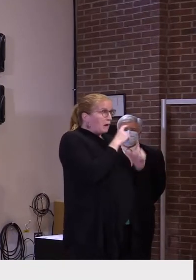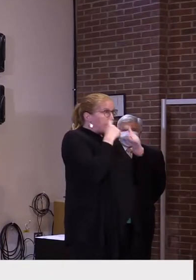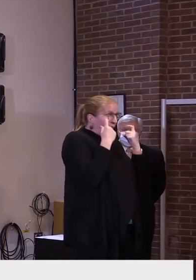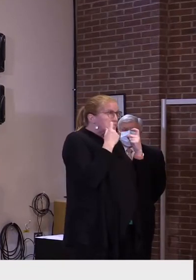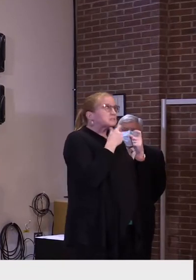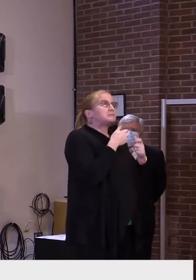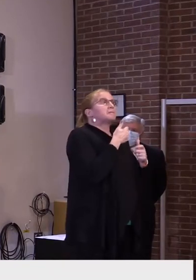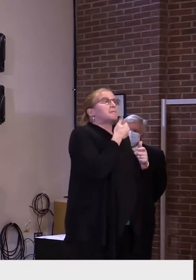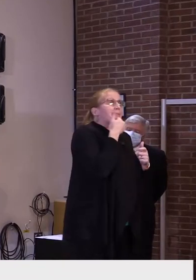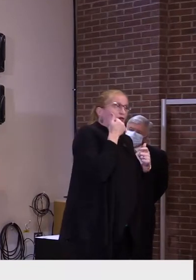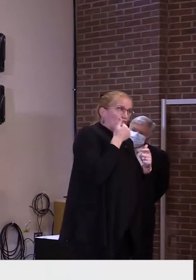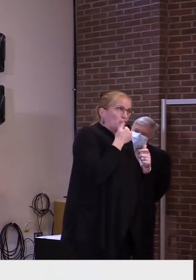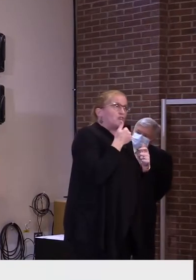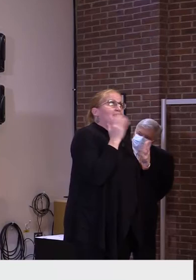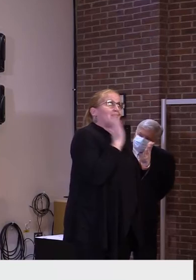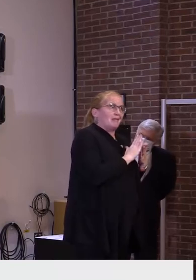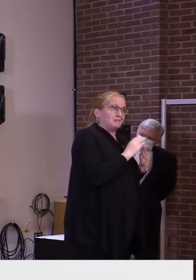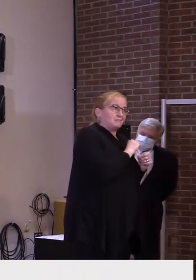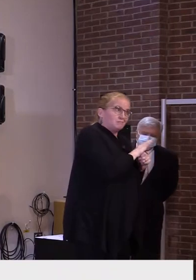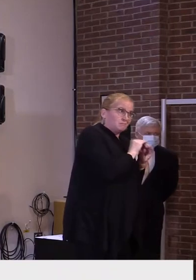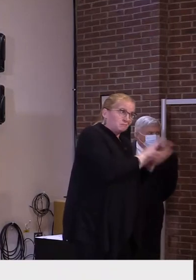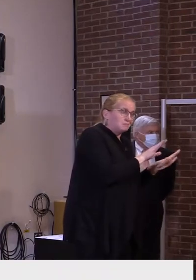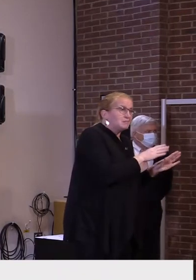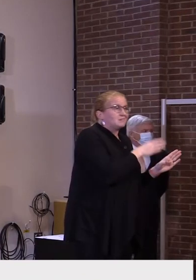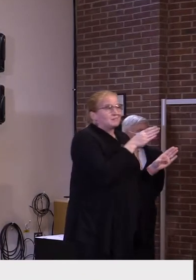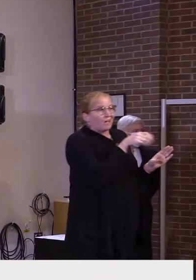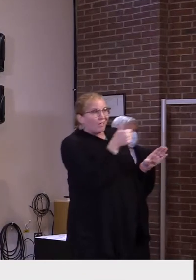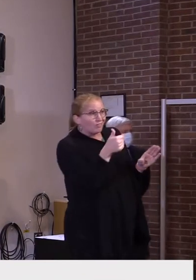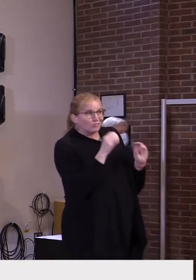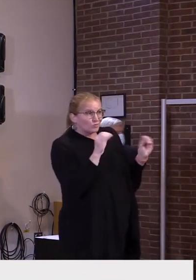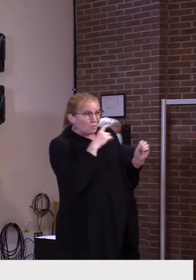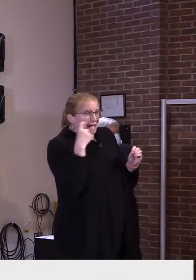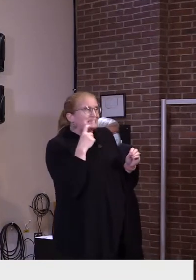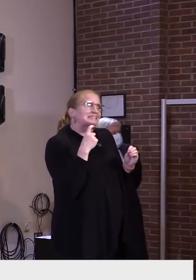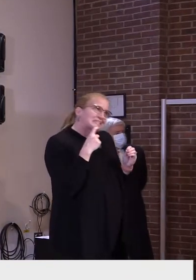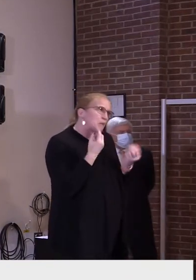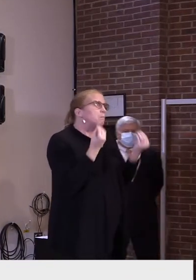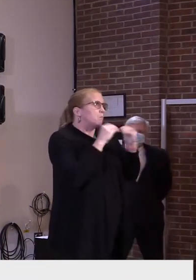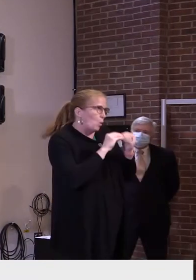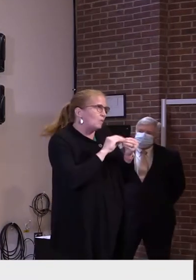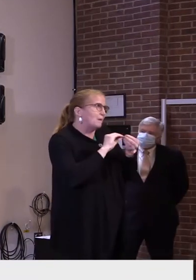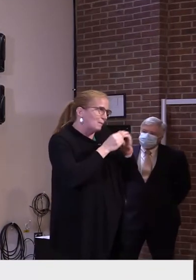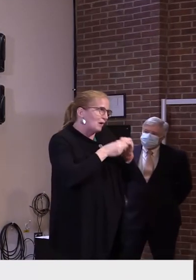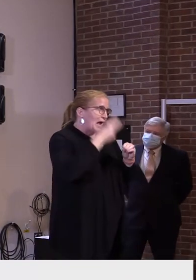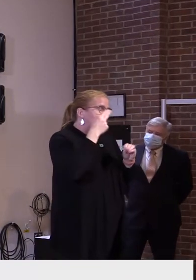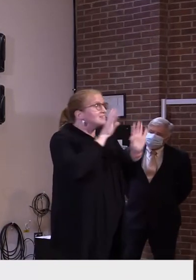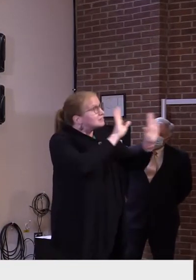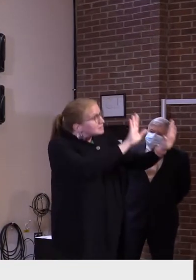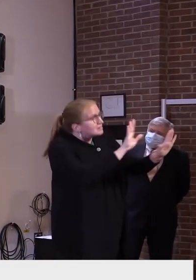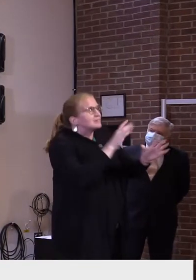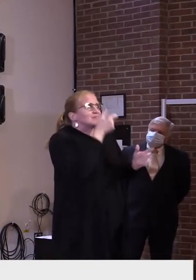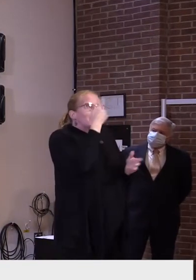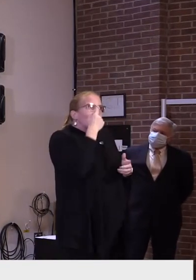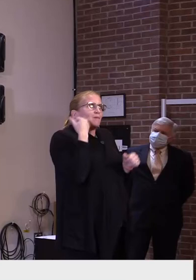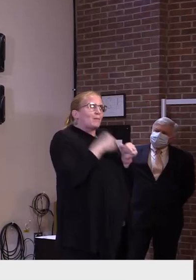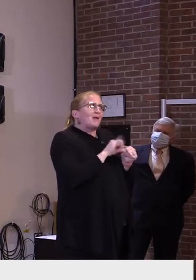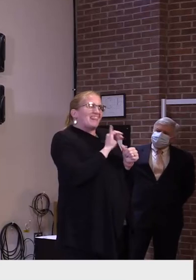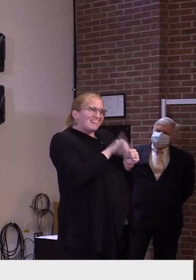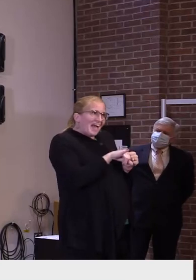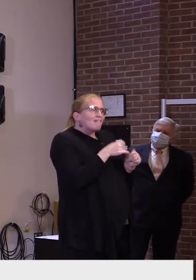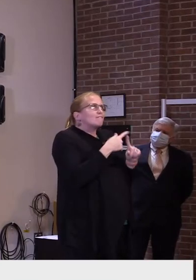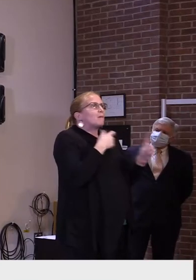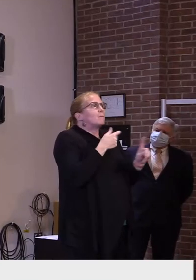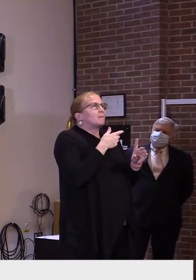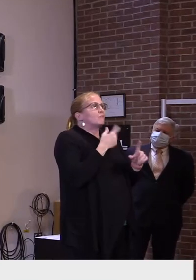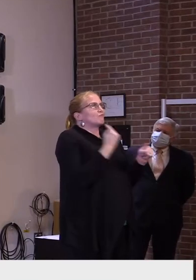caution you all that this is pre-Delta era testing studies, and we don't really have